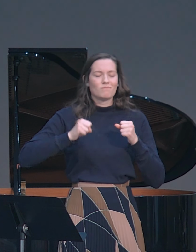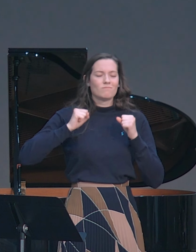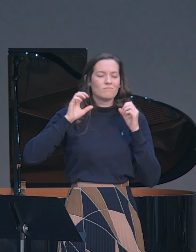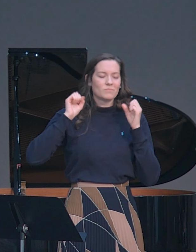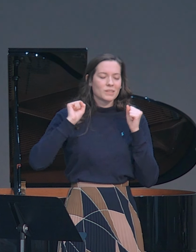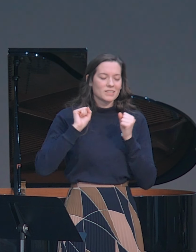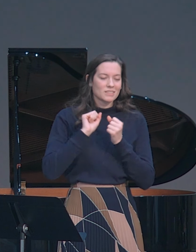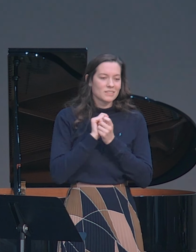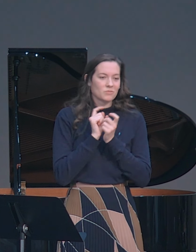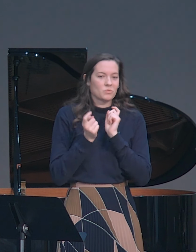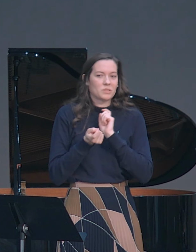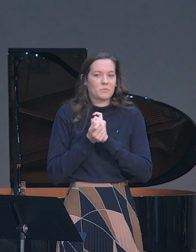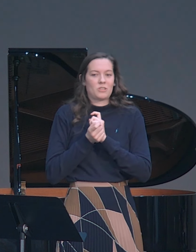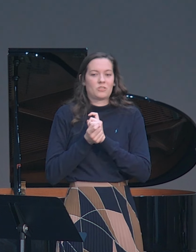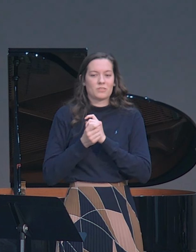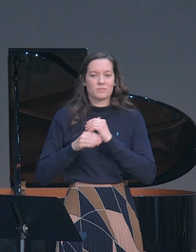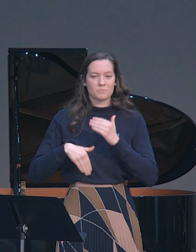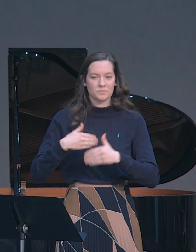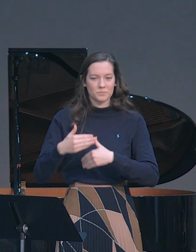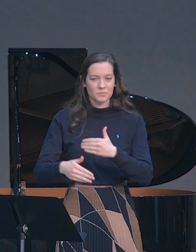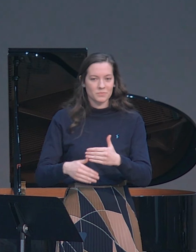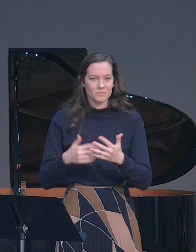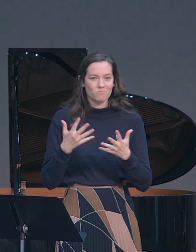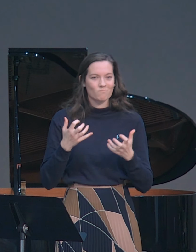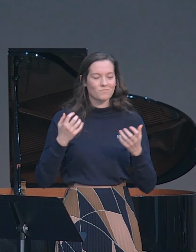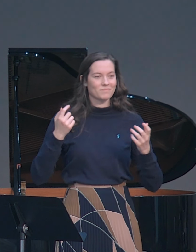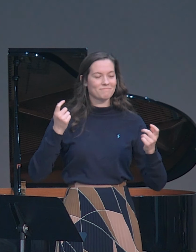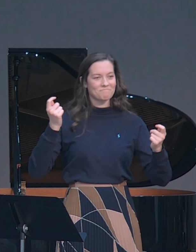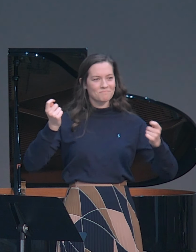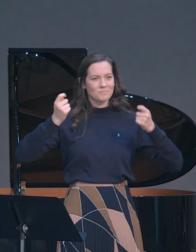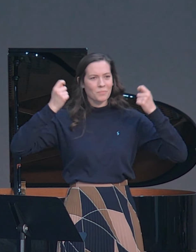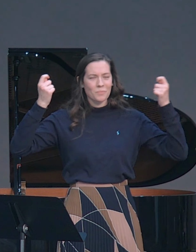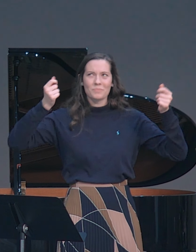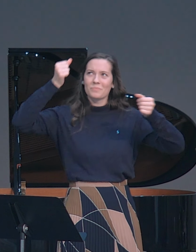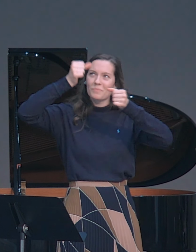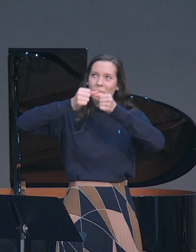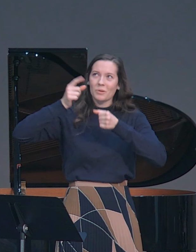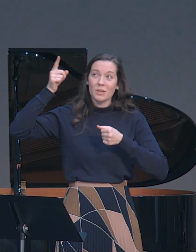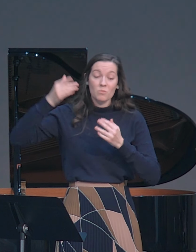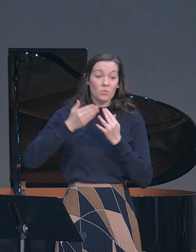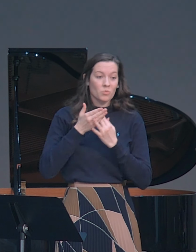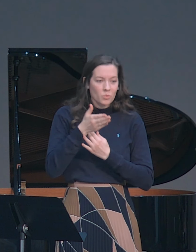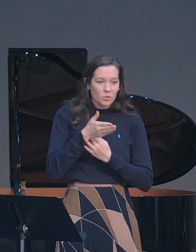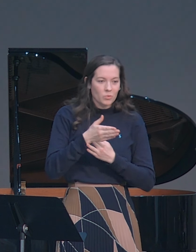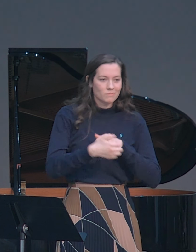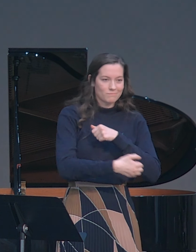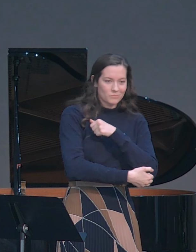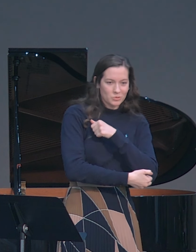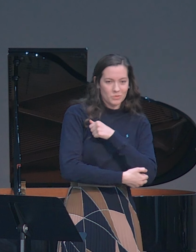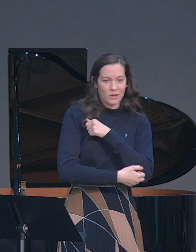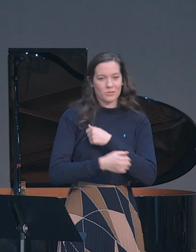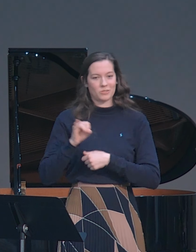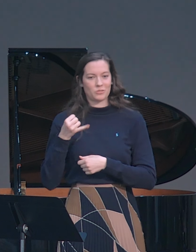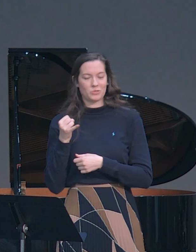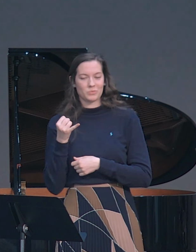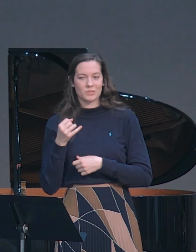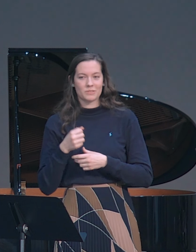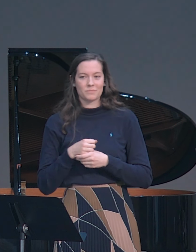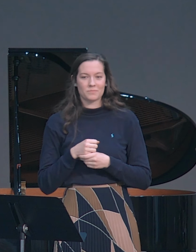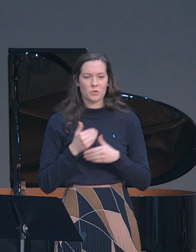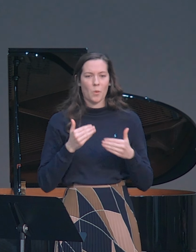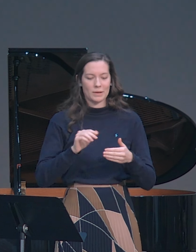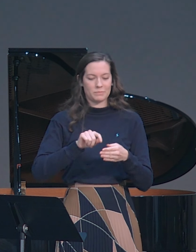process, we want to be celebrating and remembering him through the elements represented this morning. So let's go ahead and open up